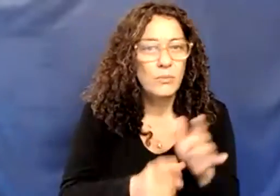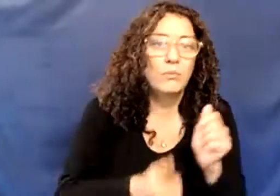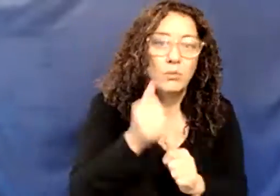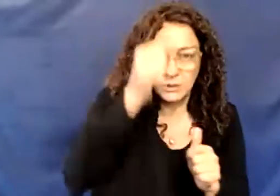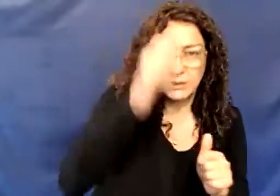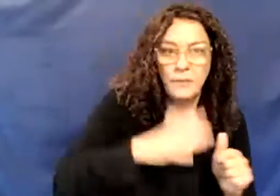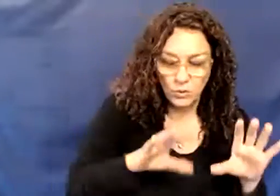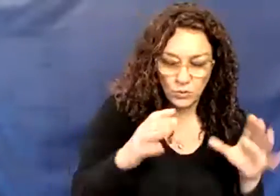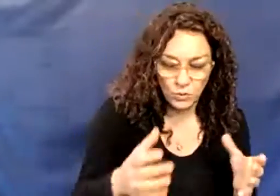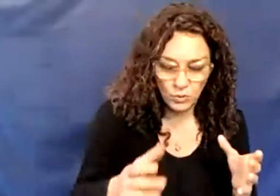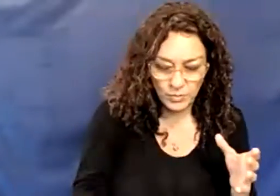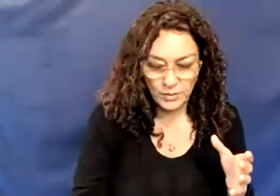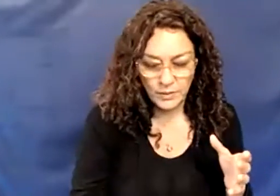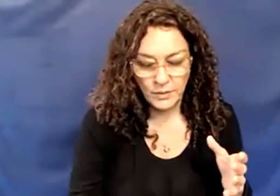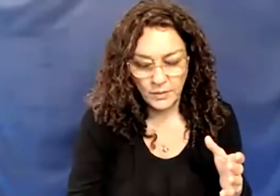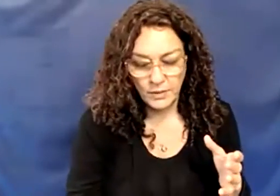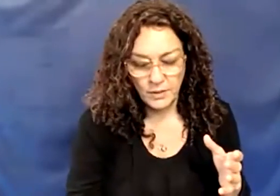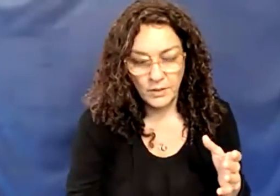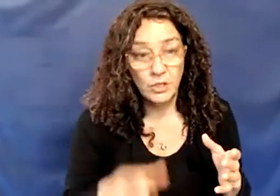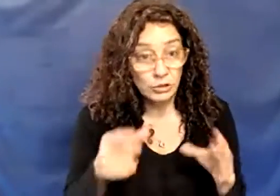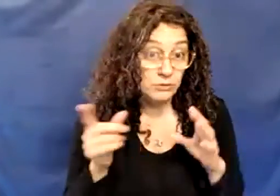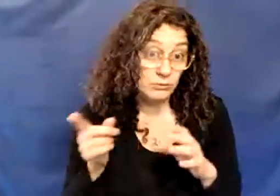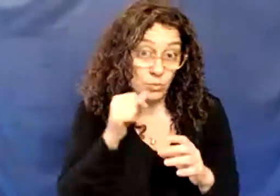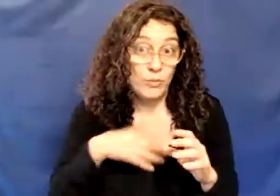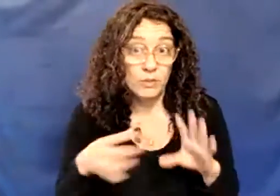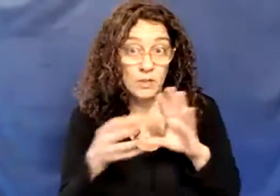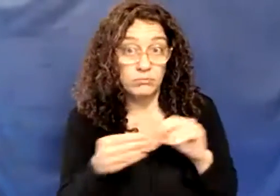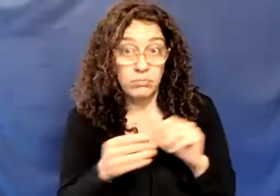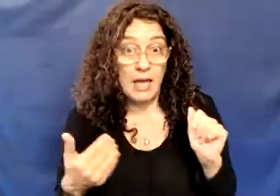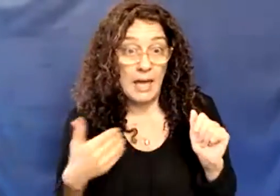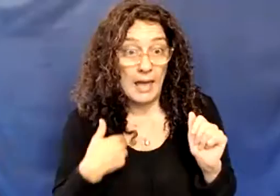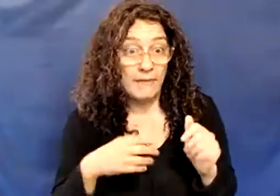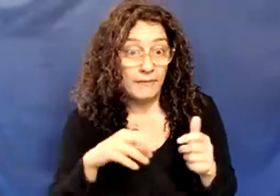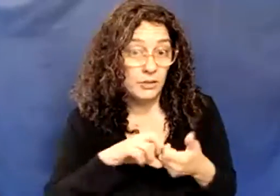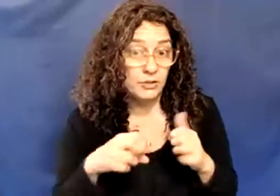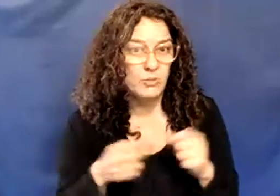and she says she has an issue, a lot of the men can laugh it off